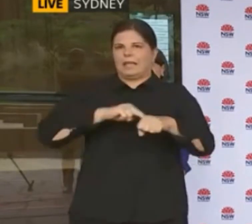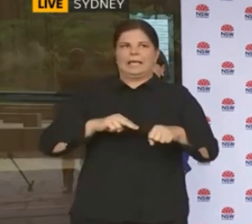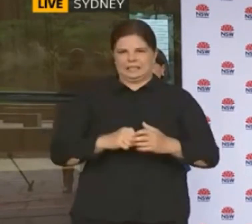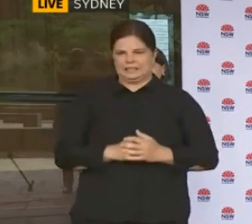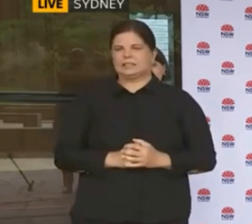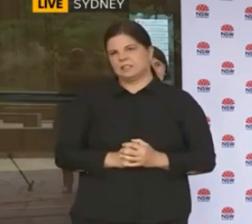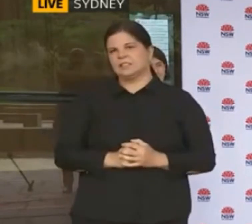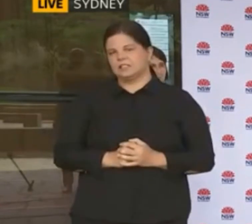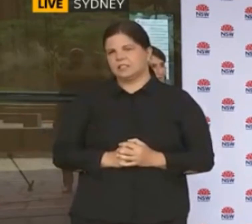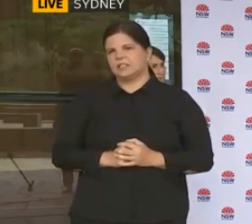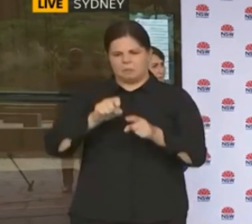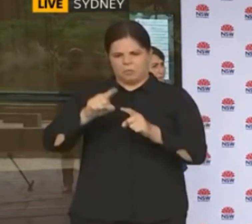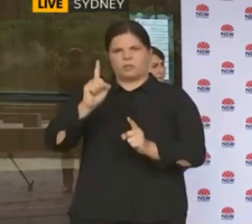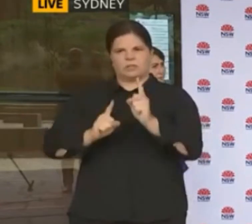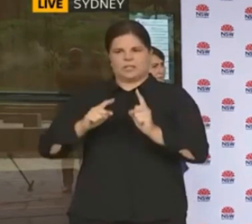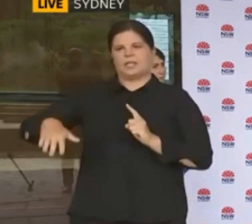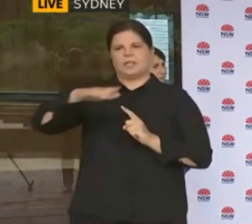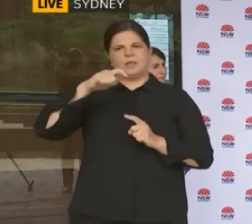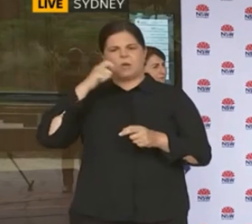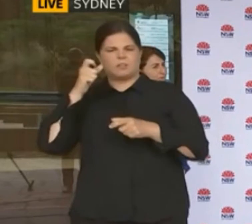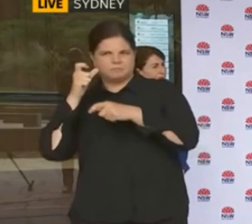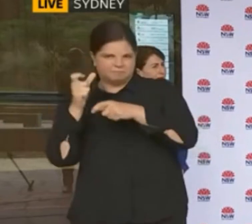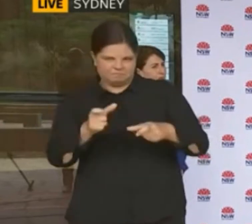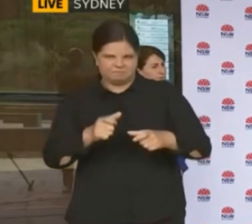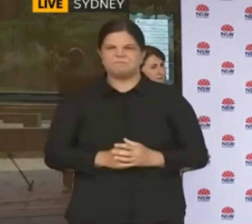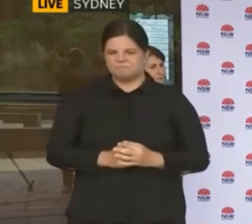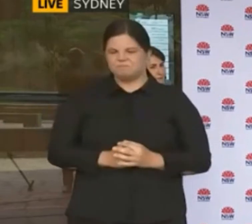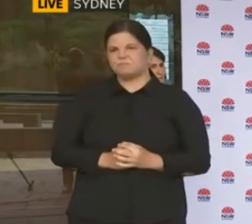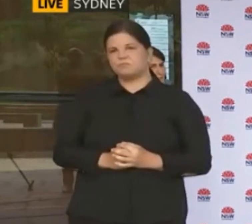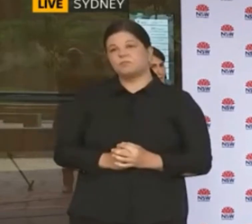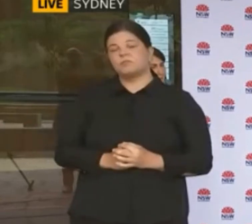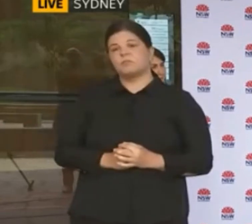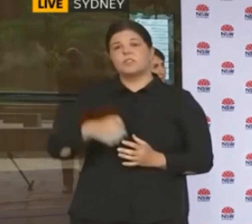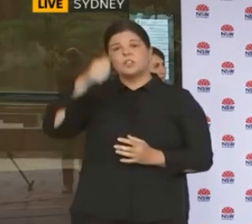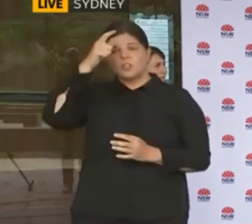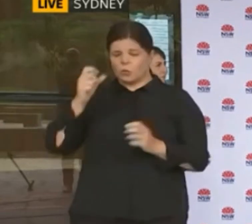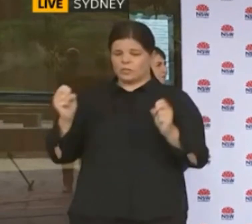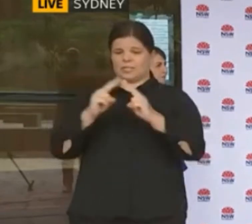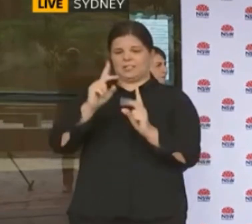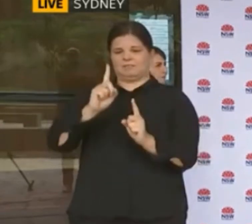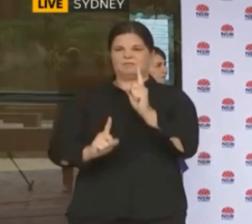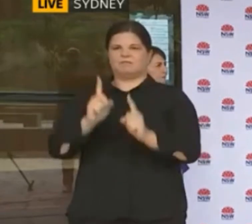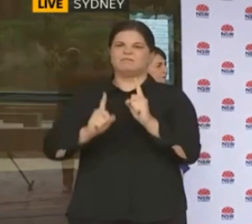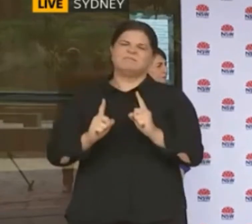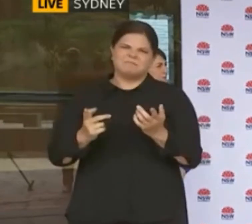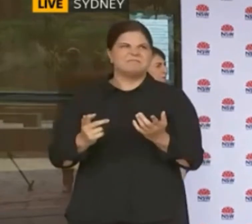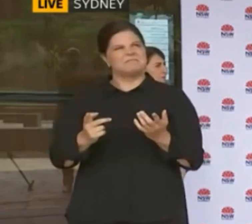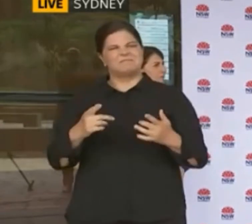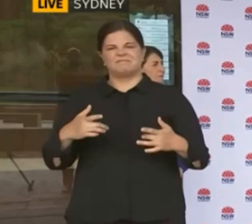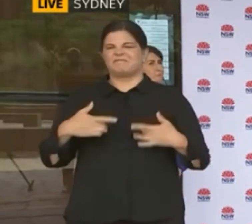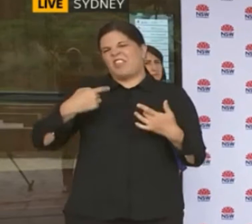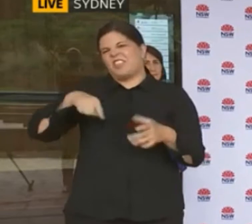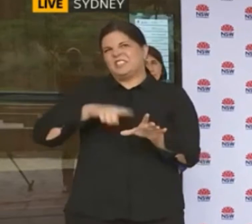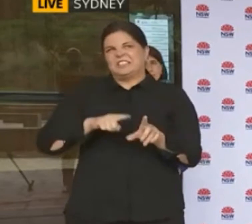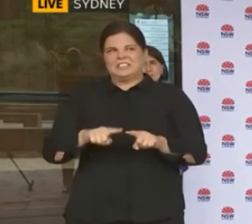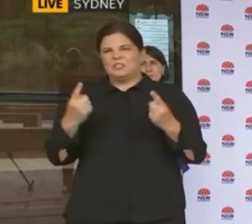wanted to re-emphasise that. Of course, the Sydney CBD area will be different this year. The